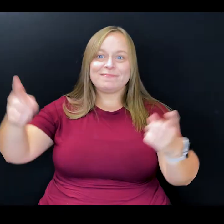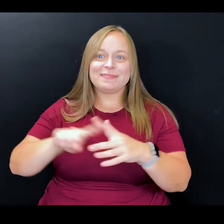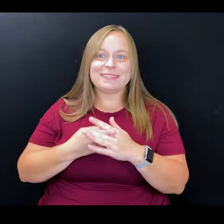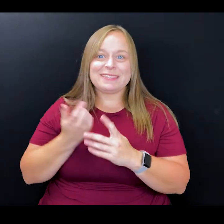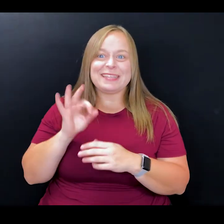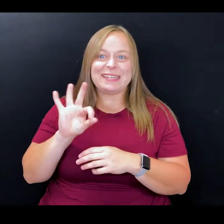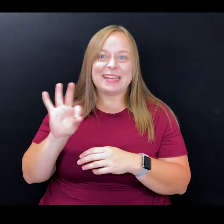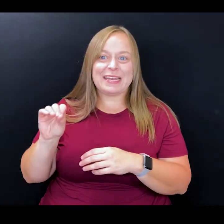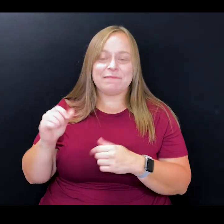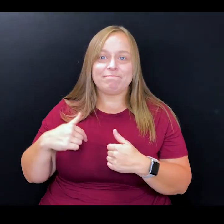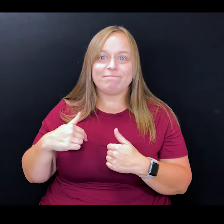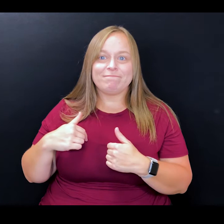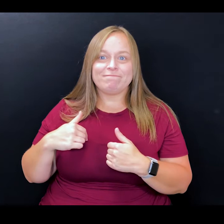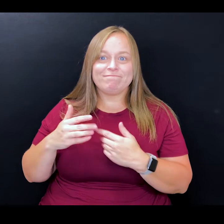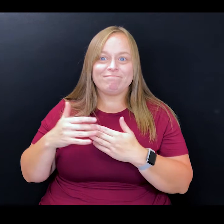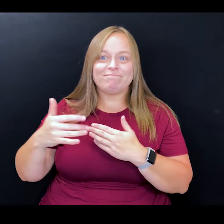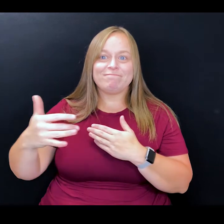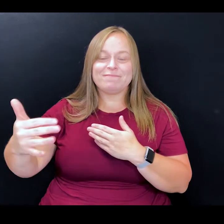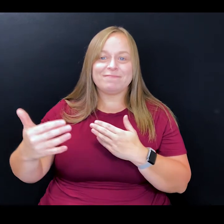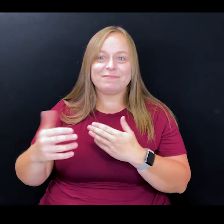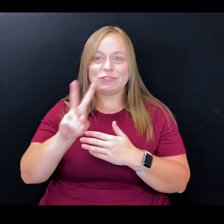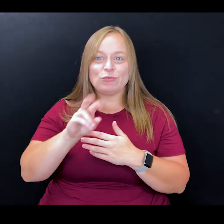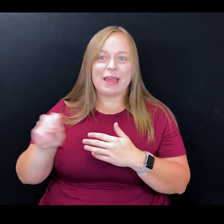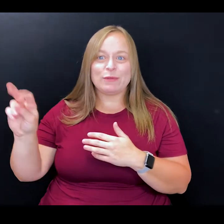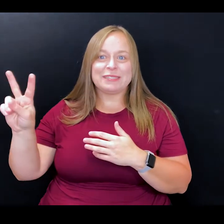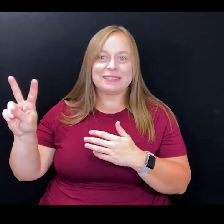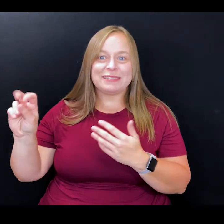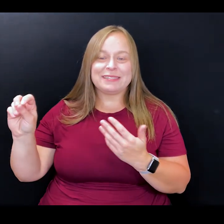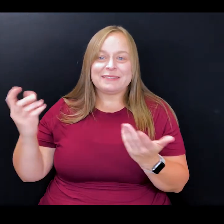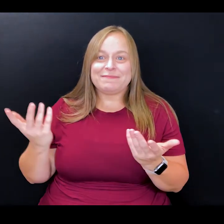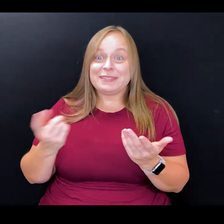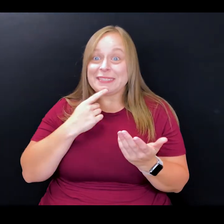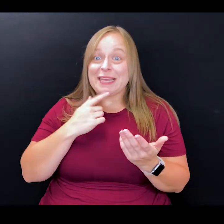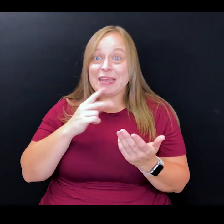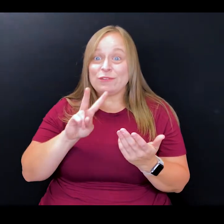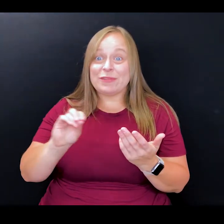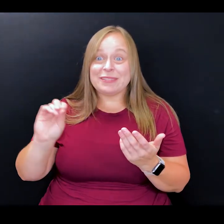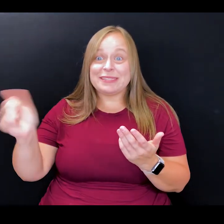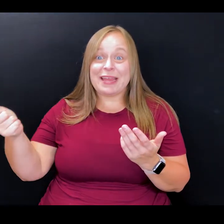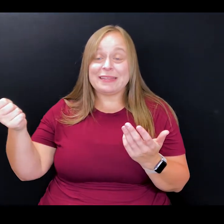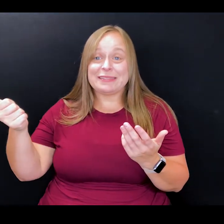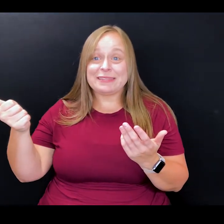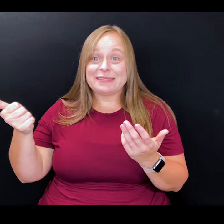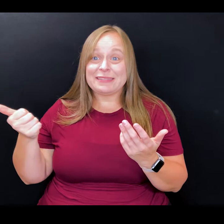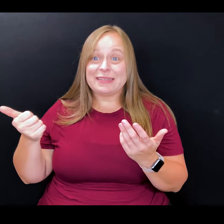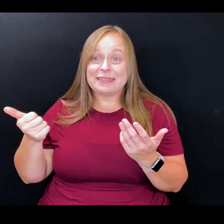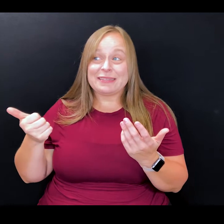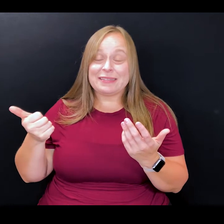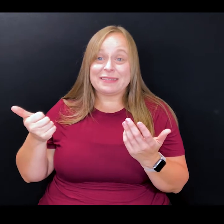things that we dealt with in the 90s, in the 2000s, right? We can now say that in the 2000s and